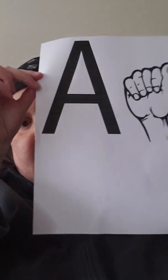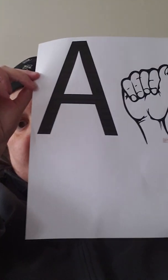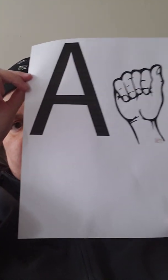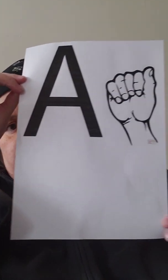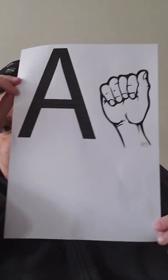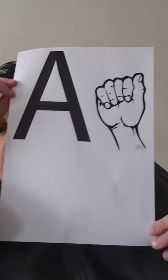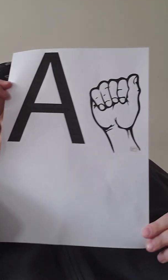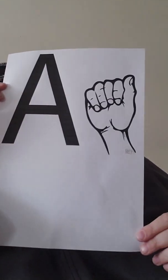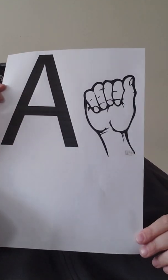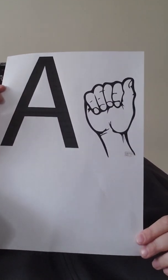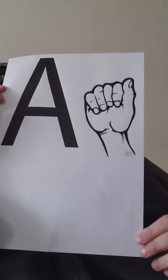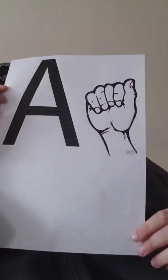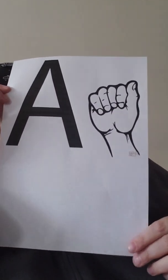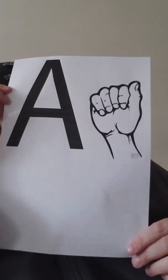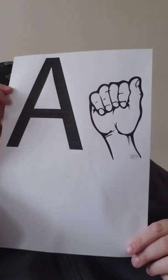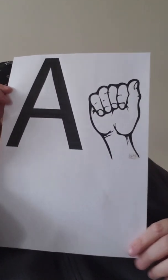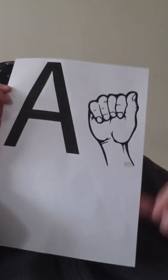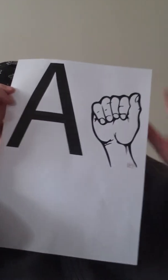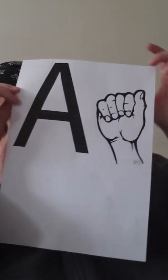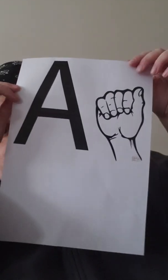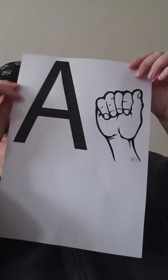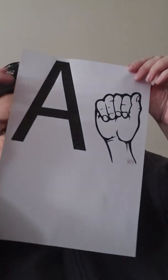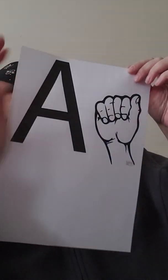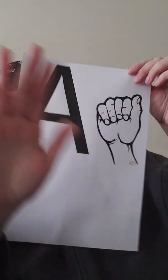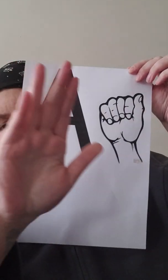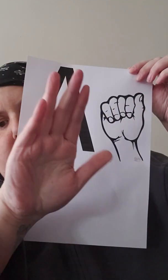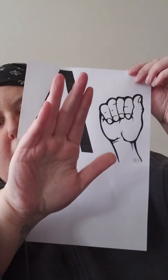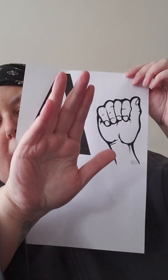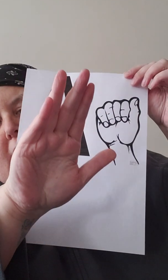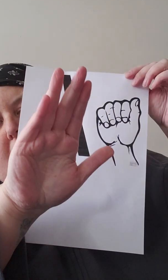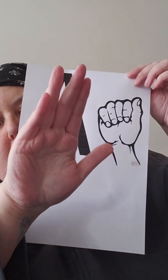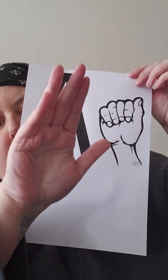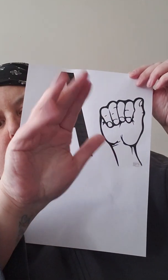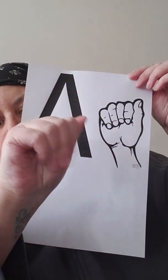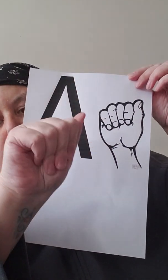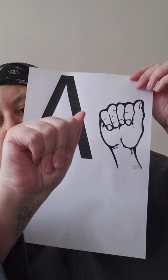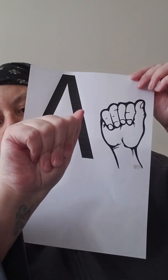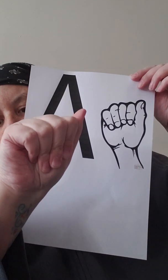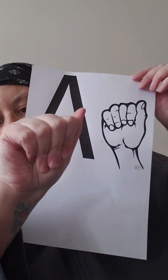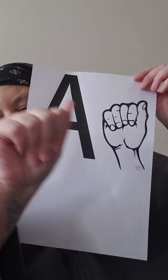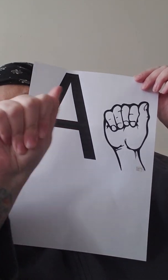Here's the letter A. And as you can see, it's just holding your hand down.